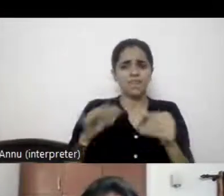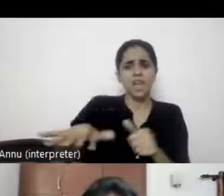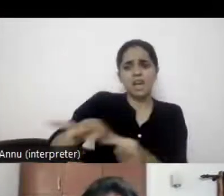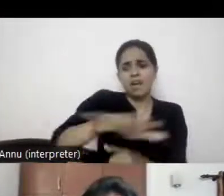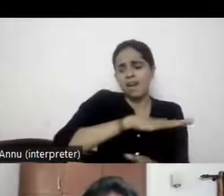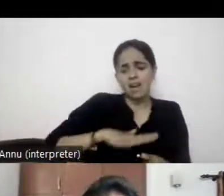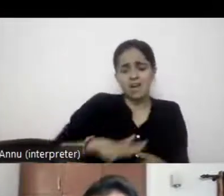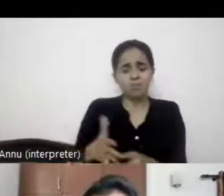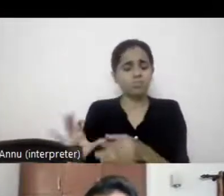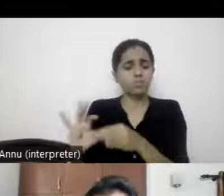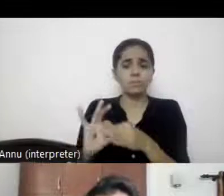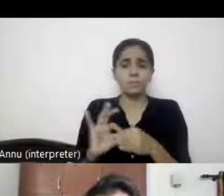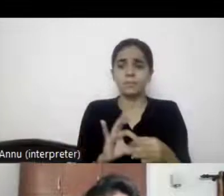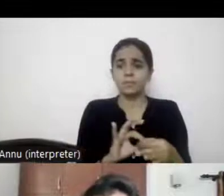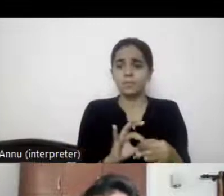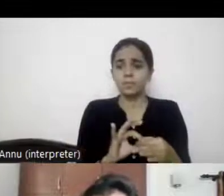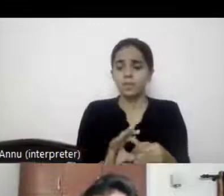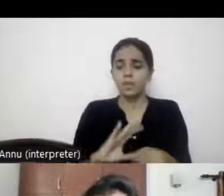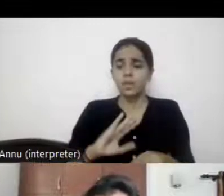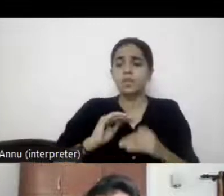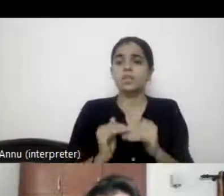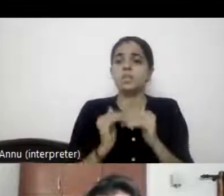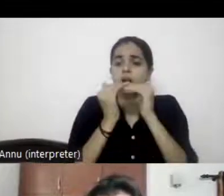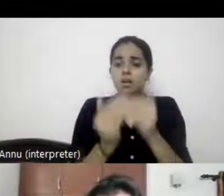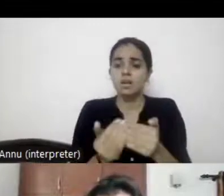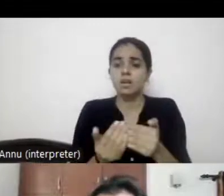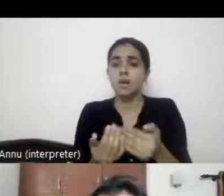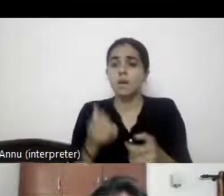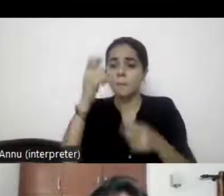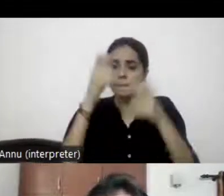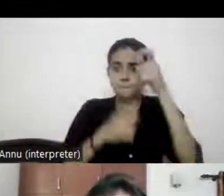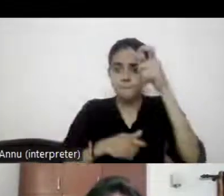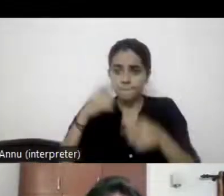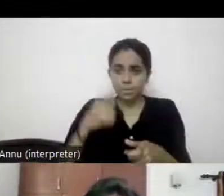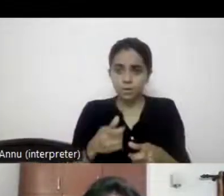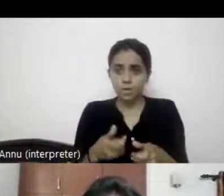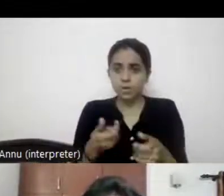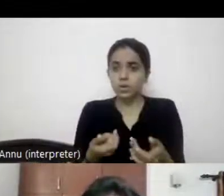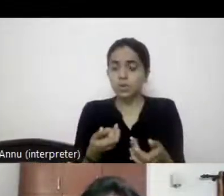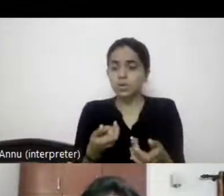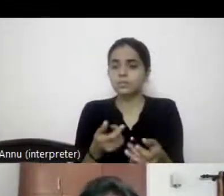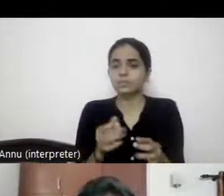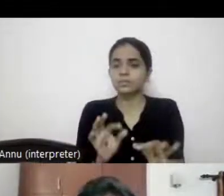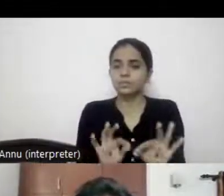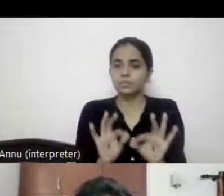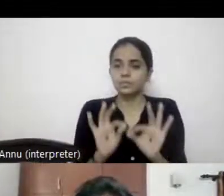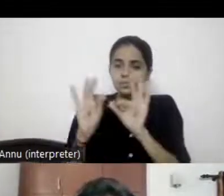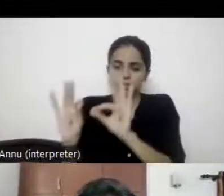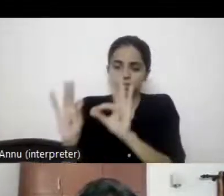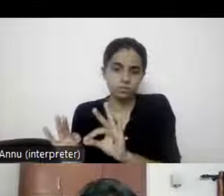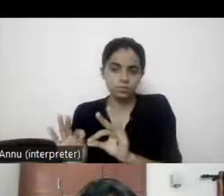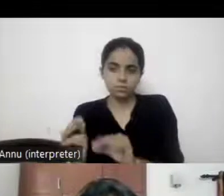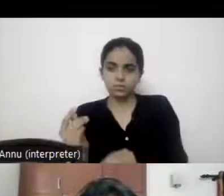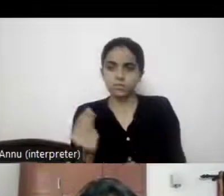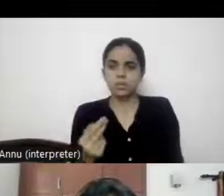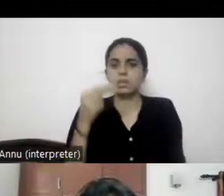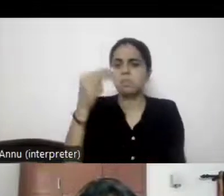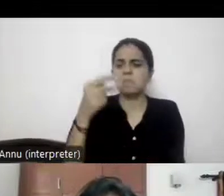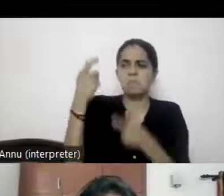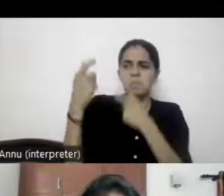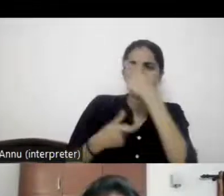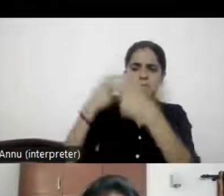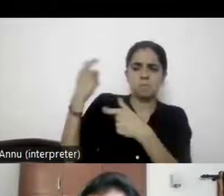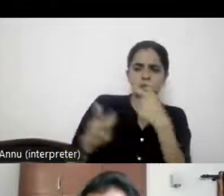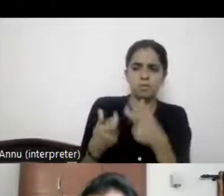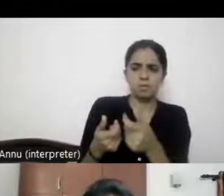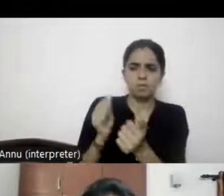person. And that person is reduced to those particular stereotypes,